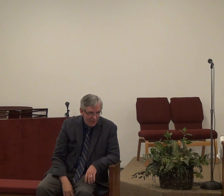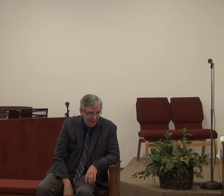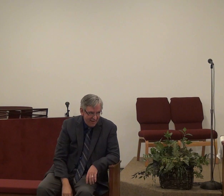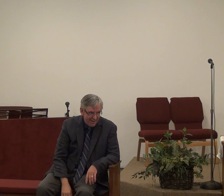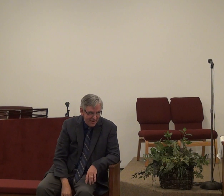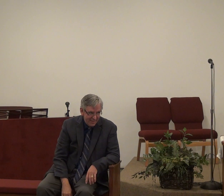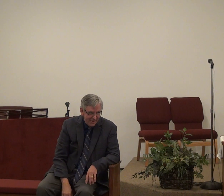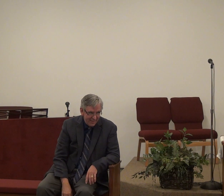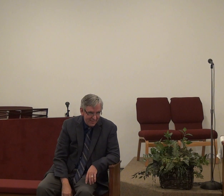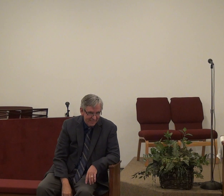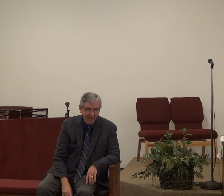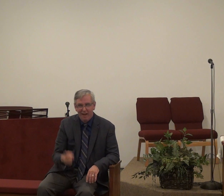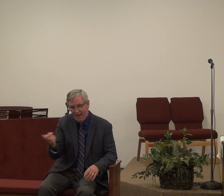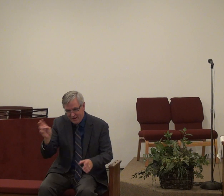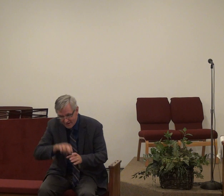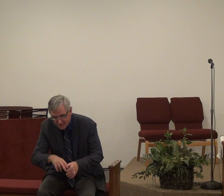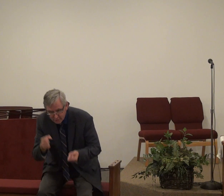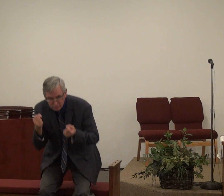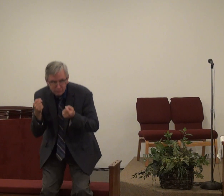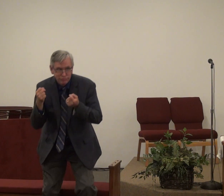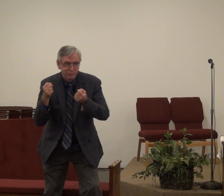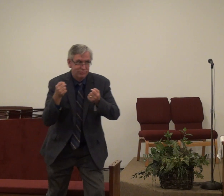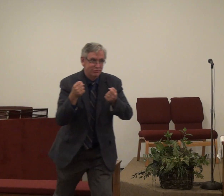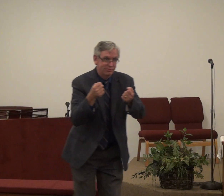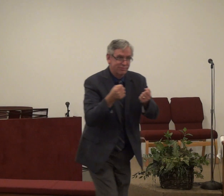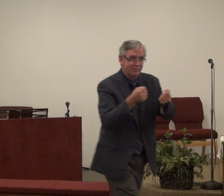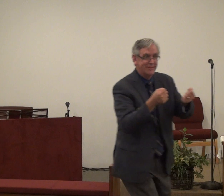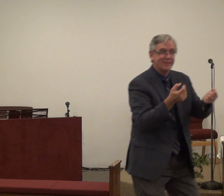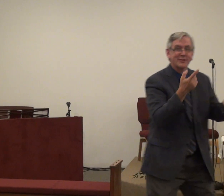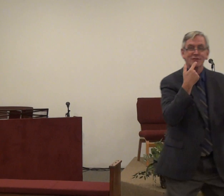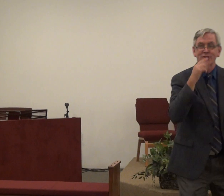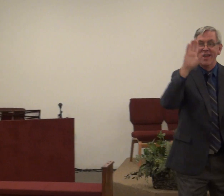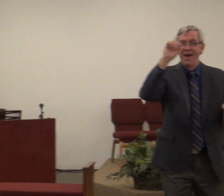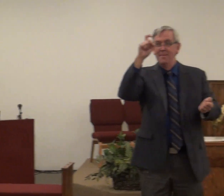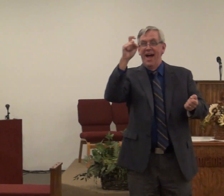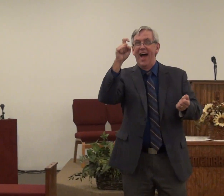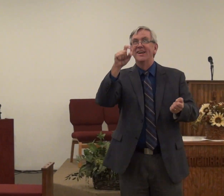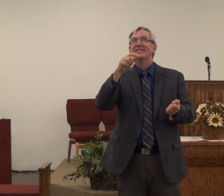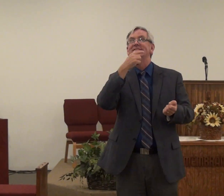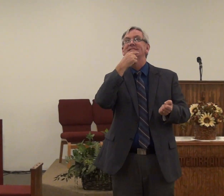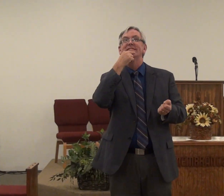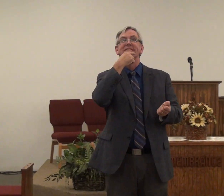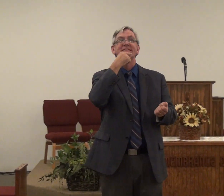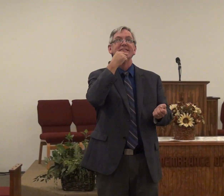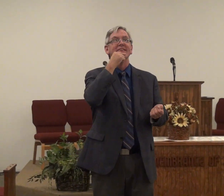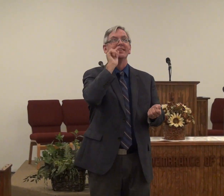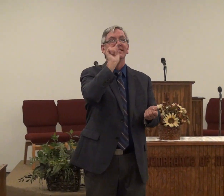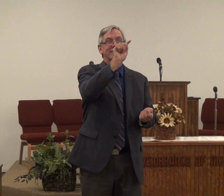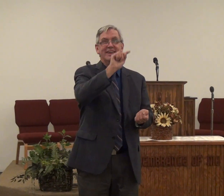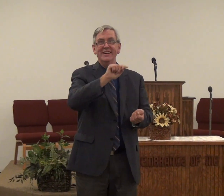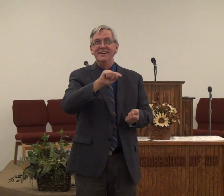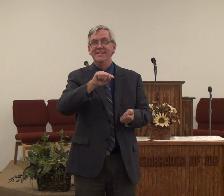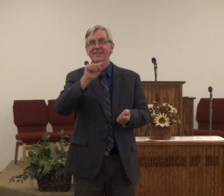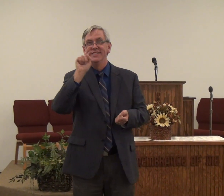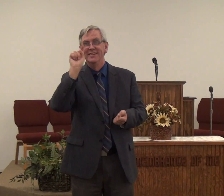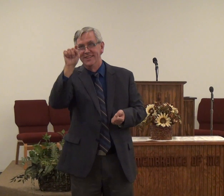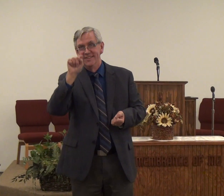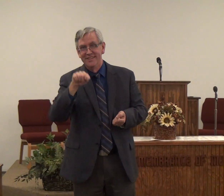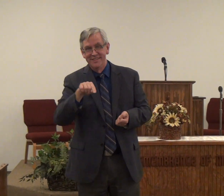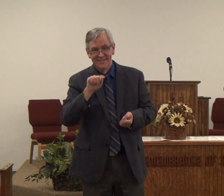And there's nothing good on TV. You get in the car, and you ride down to Redbox, and